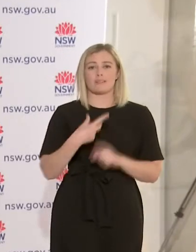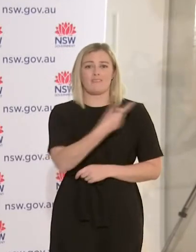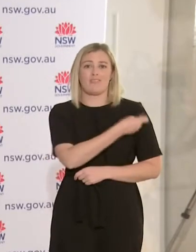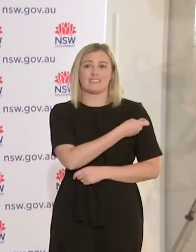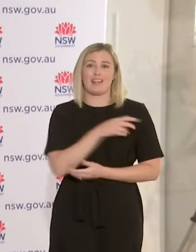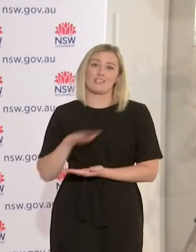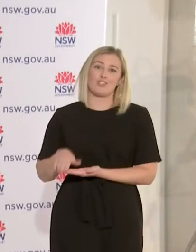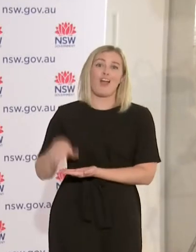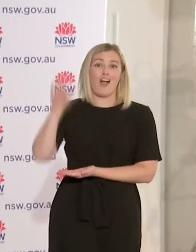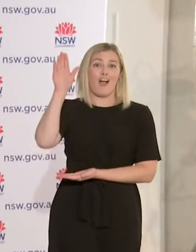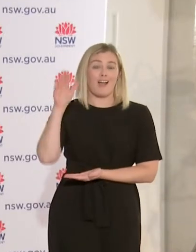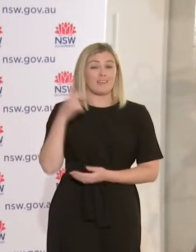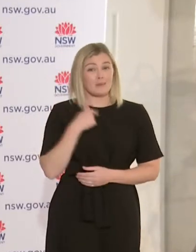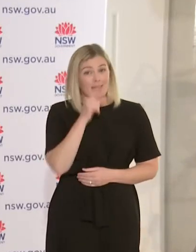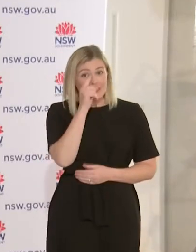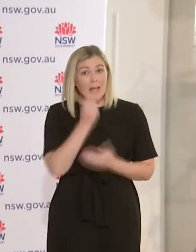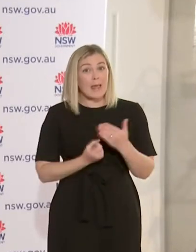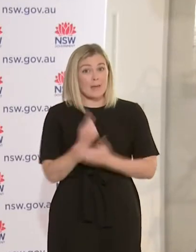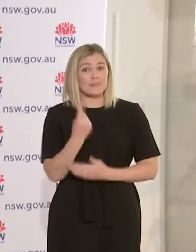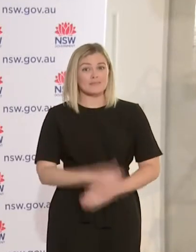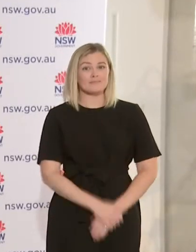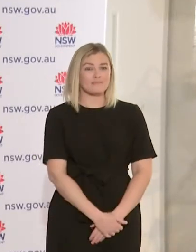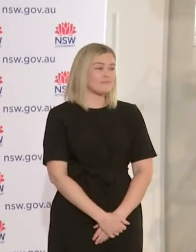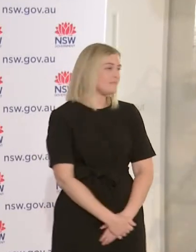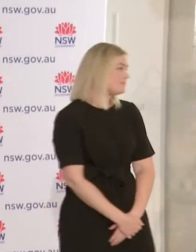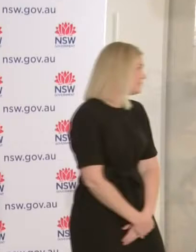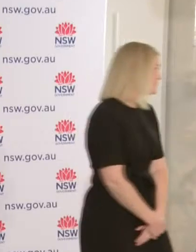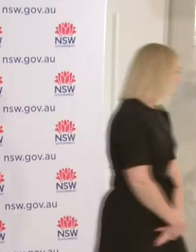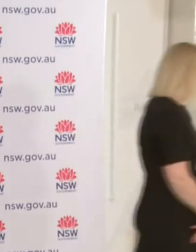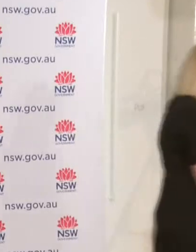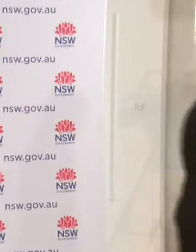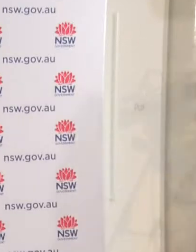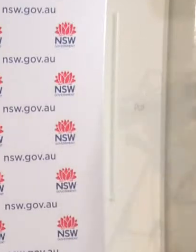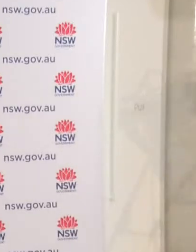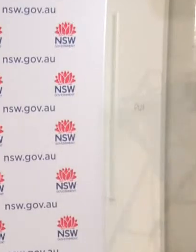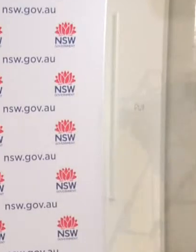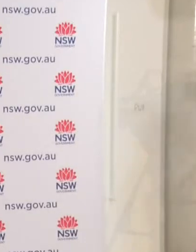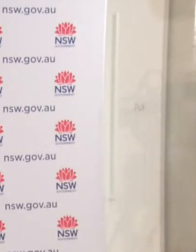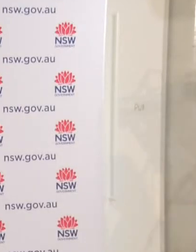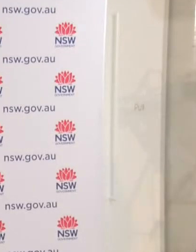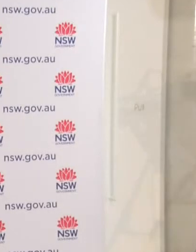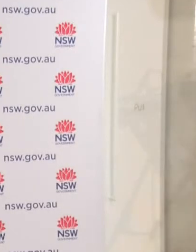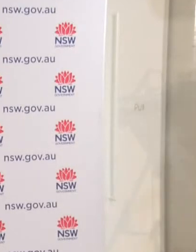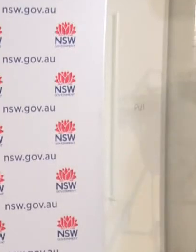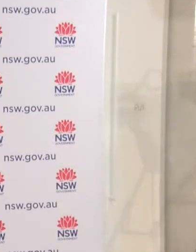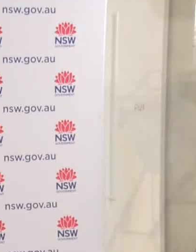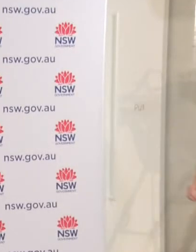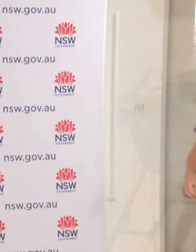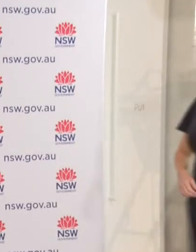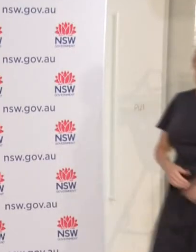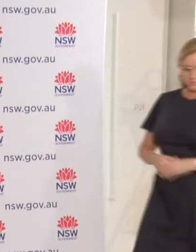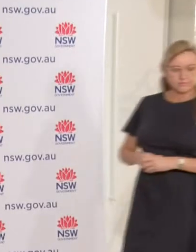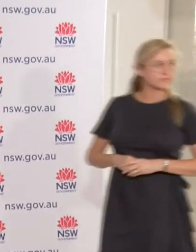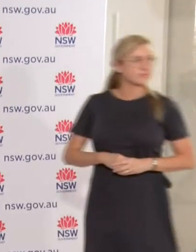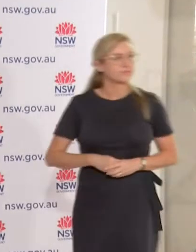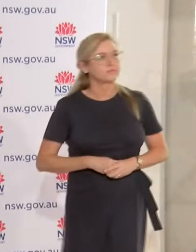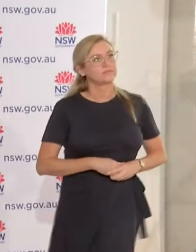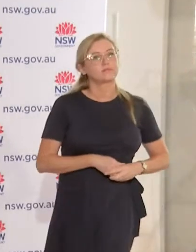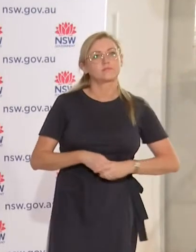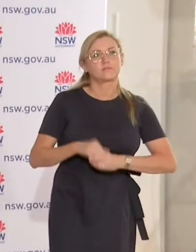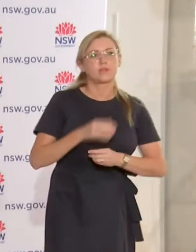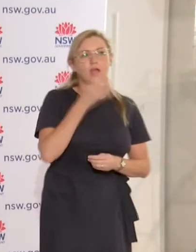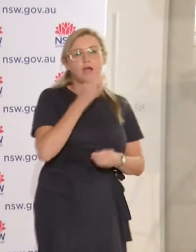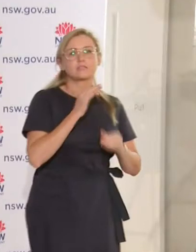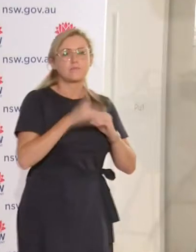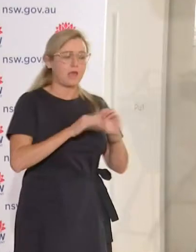have the opportunity to get there. Sorry, Dr. Chan, just to clarify on vulnerable groups, do you have an income bracket breakdown of the vaccine rollout, and